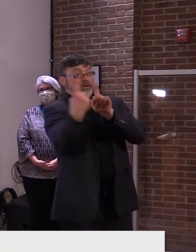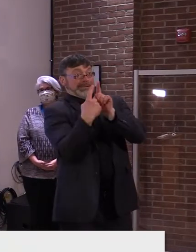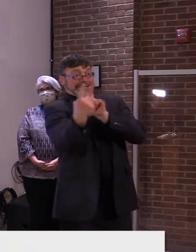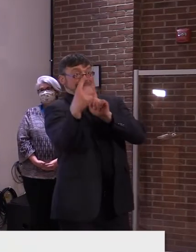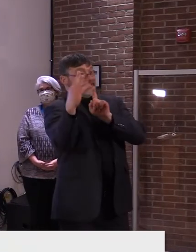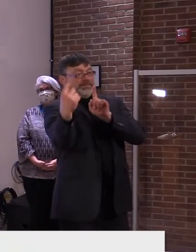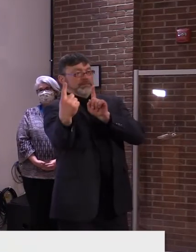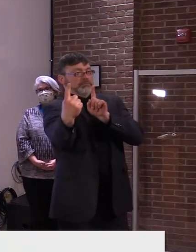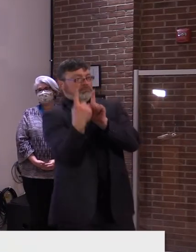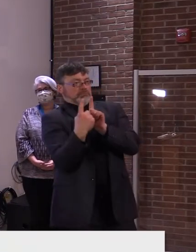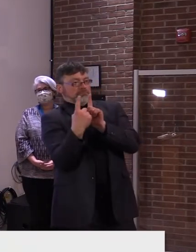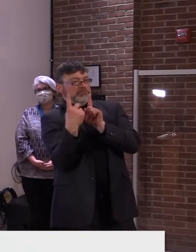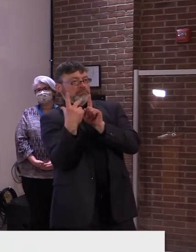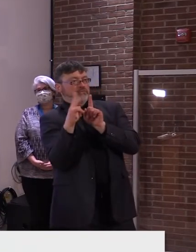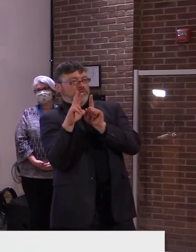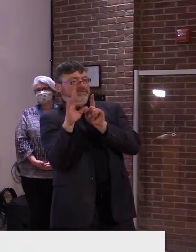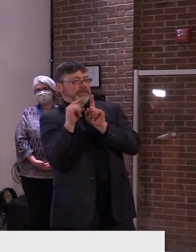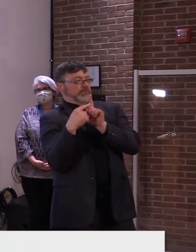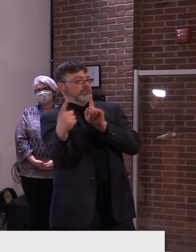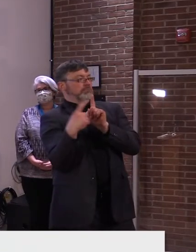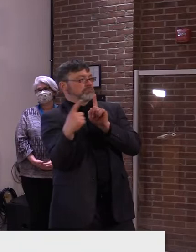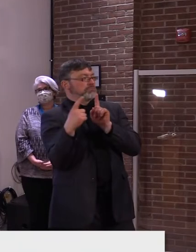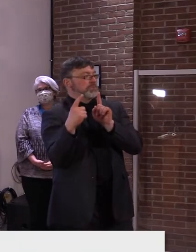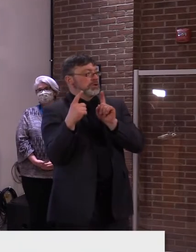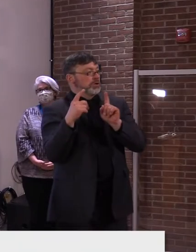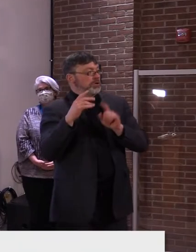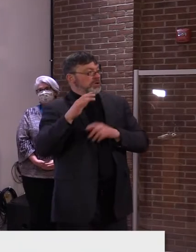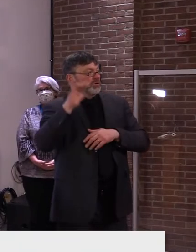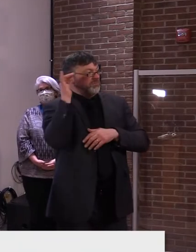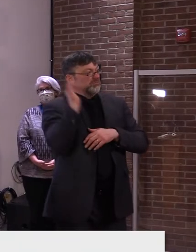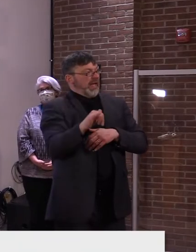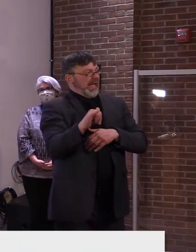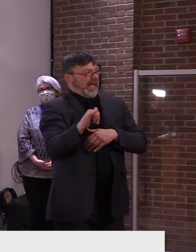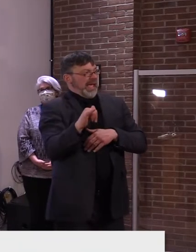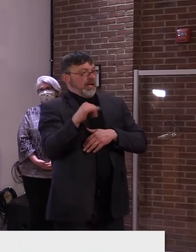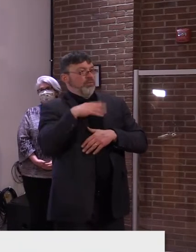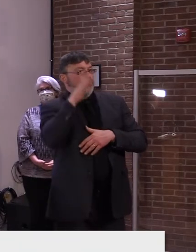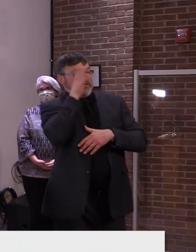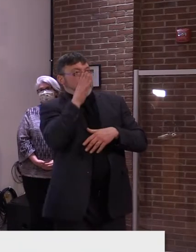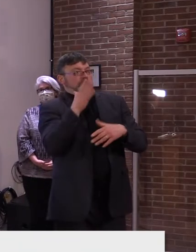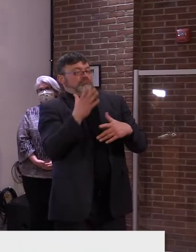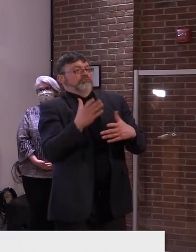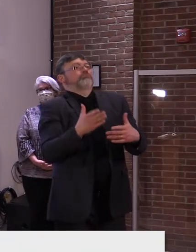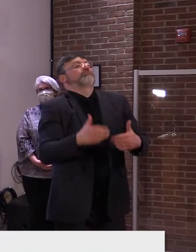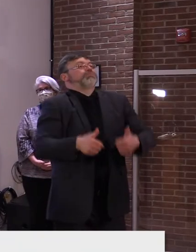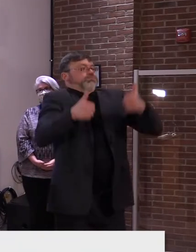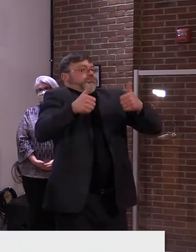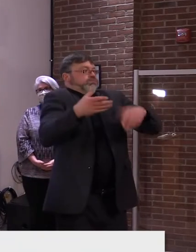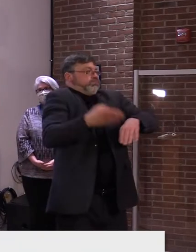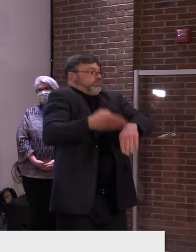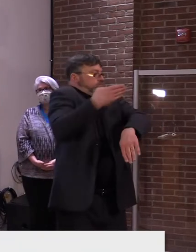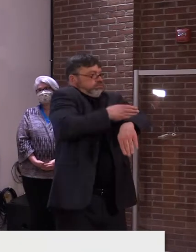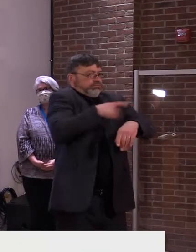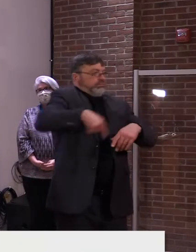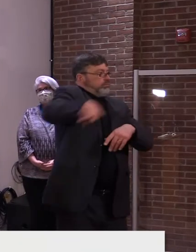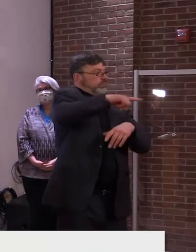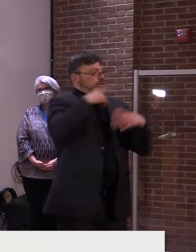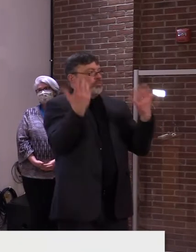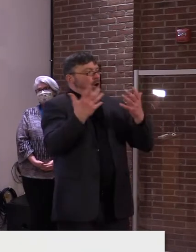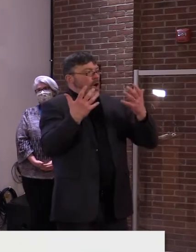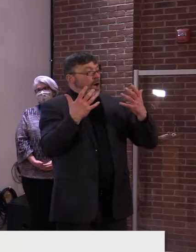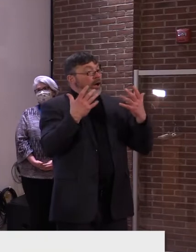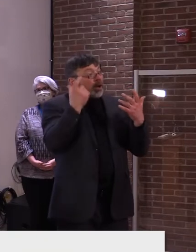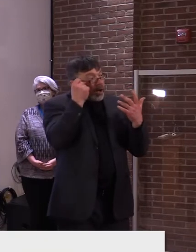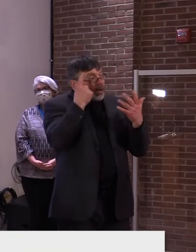stumbling block, the challenge in some respects was vaccination of school staff, child care providers, and so